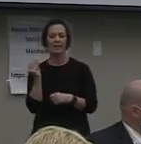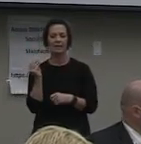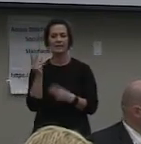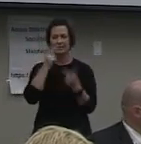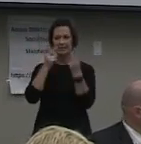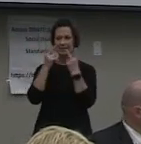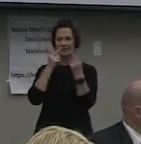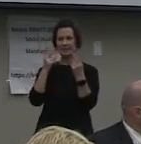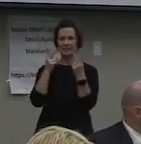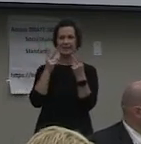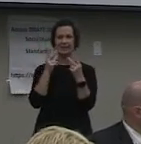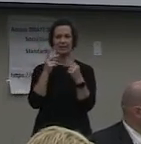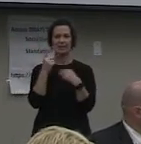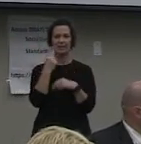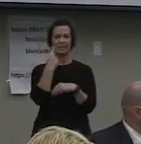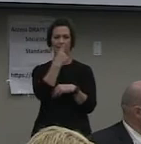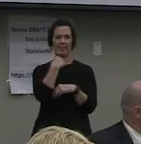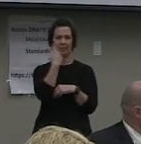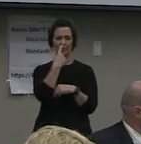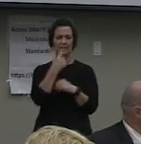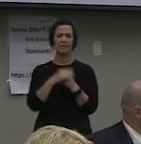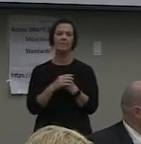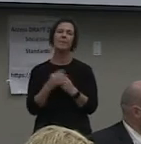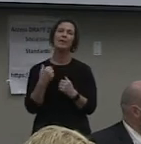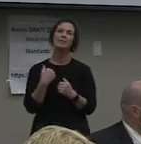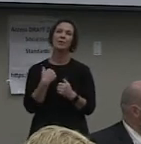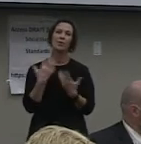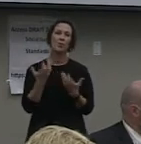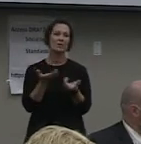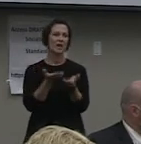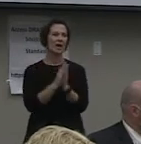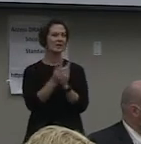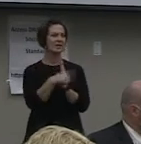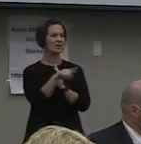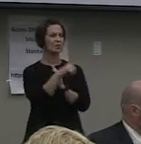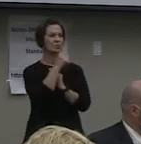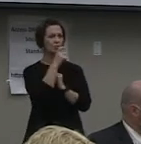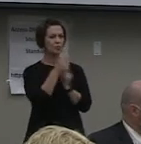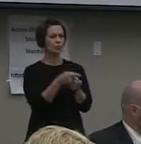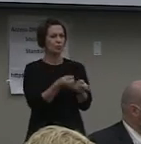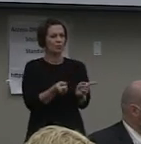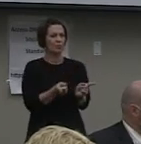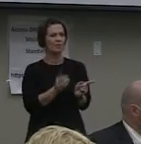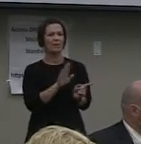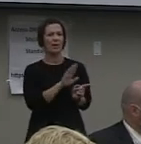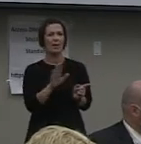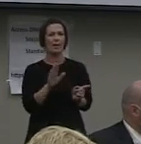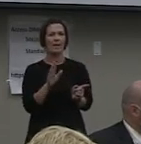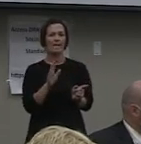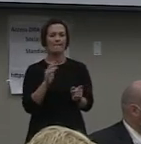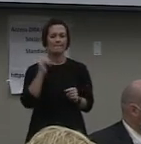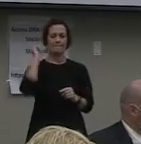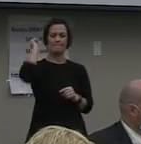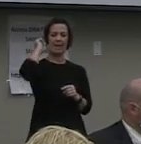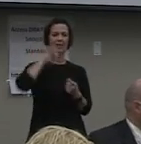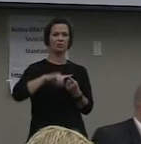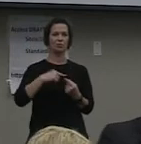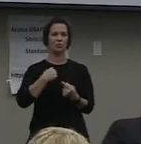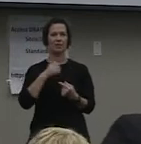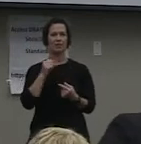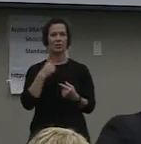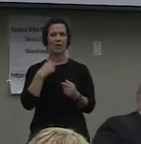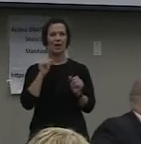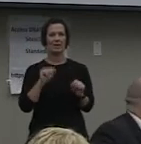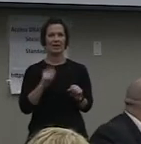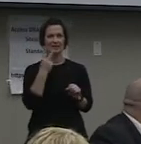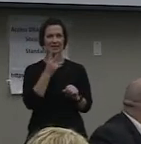Seeing everyone's faces. So at this time, I'd like to ask the people who have their backs to me if you could please turn and face me so that I can see